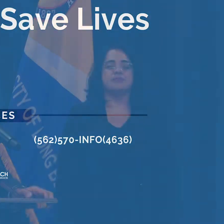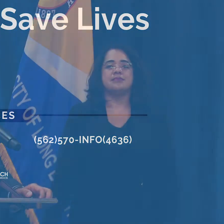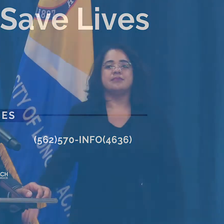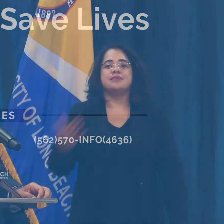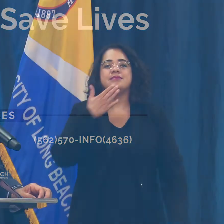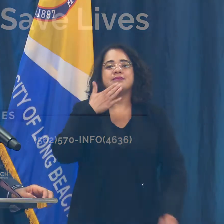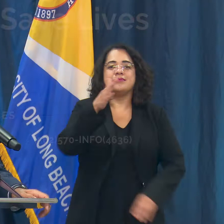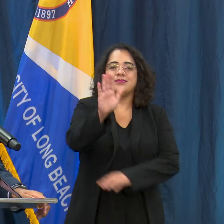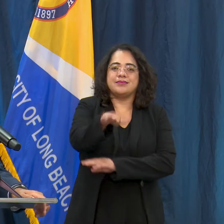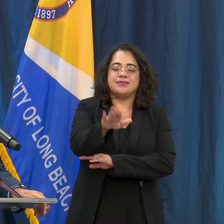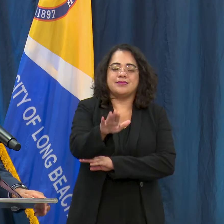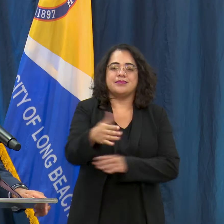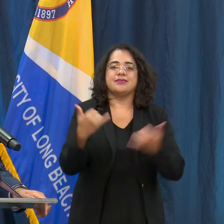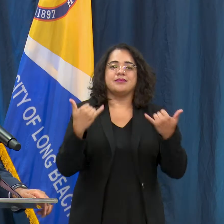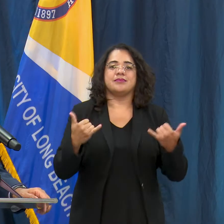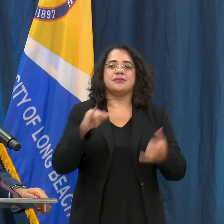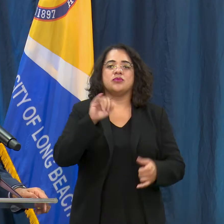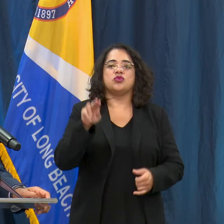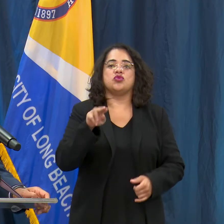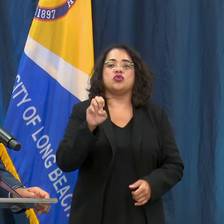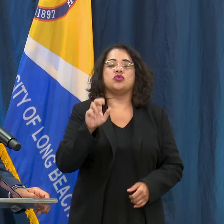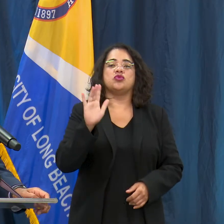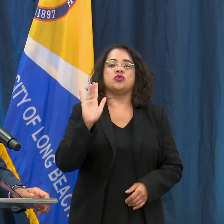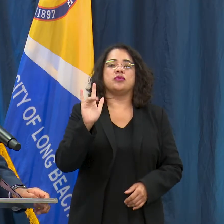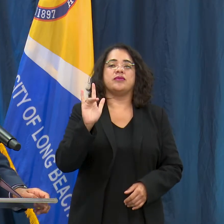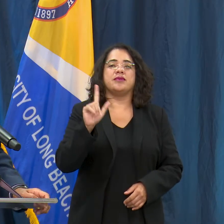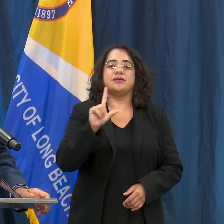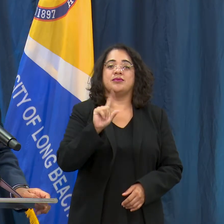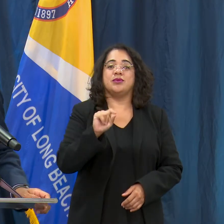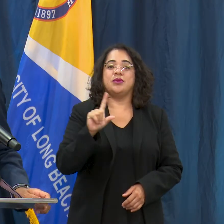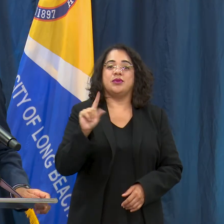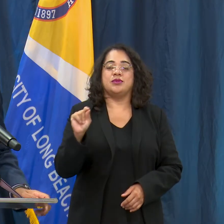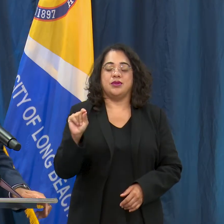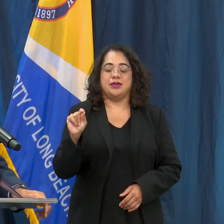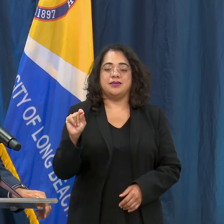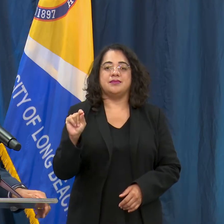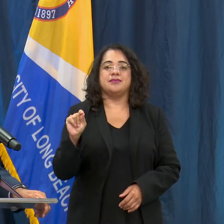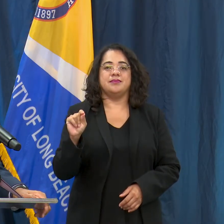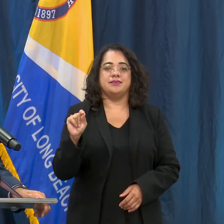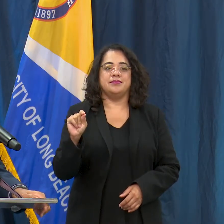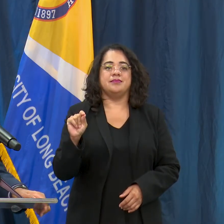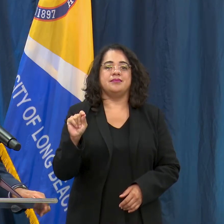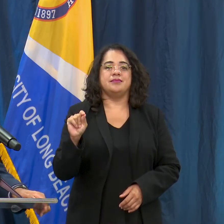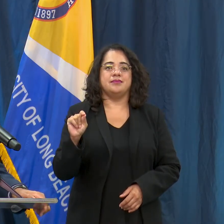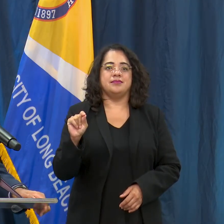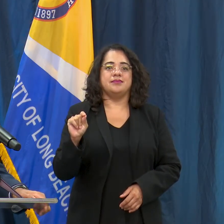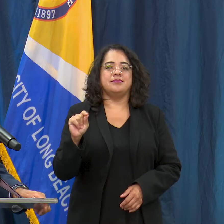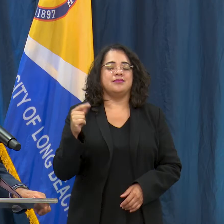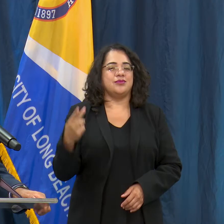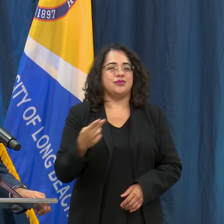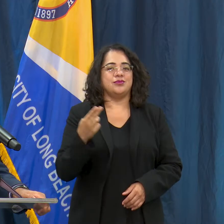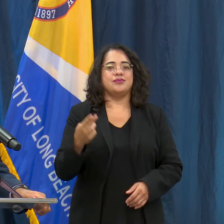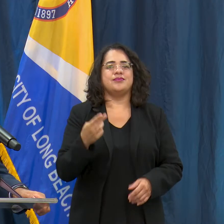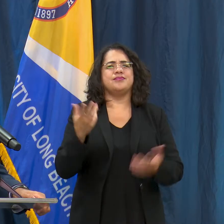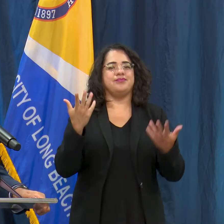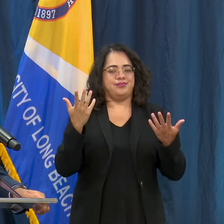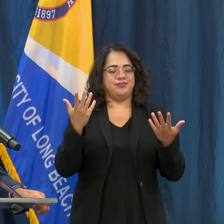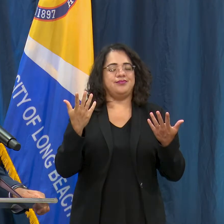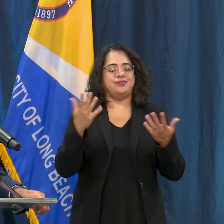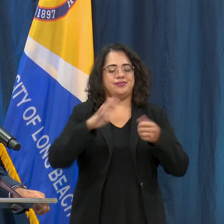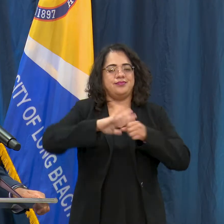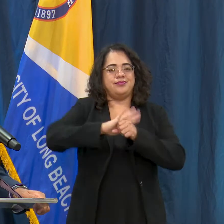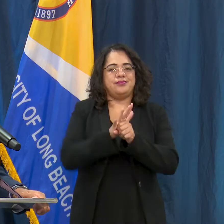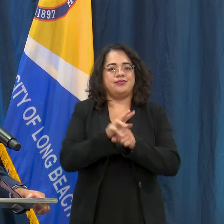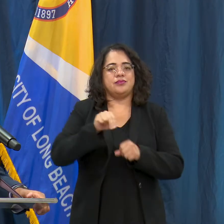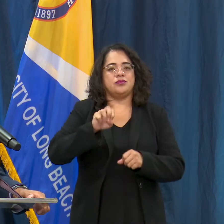Good afternoon. Today is June the 25th, 2020, and we are doing our updates as it relates to COVID-19. Also